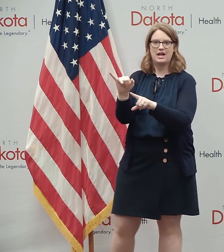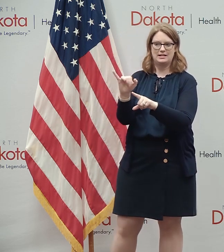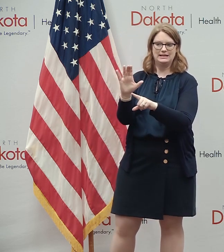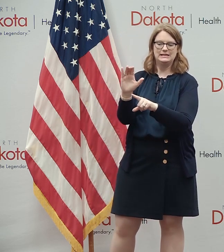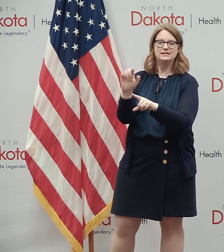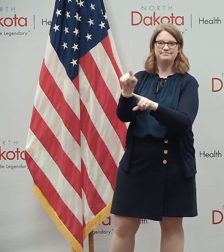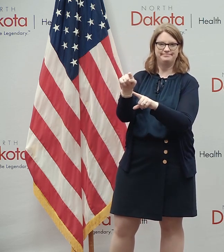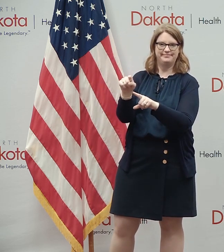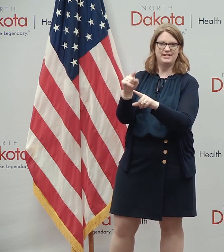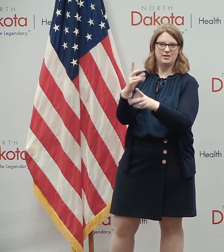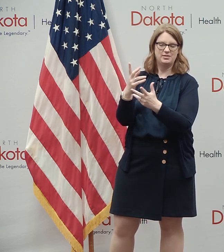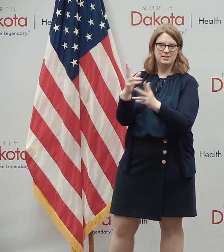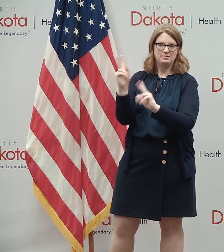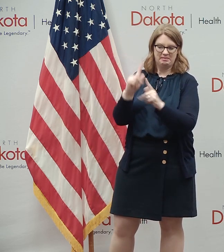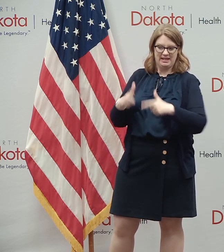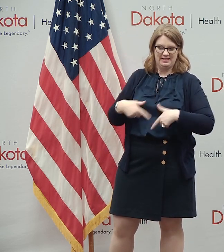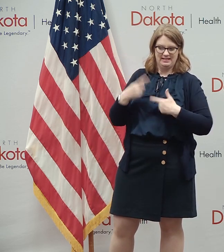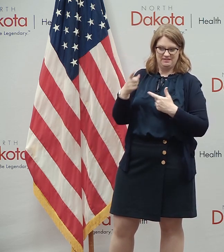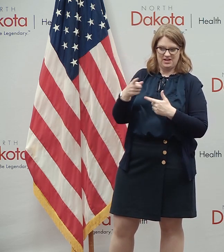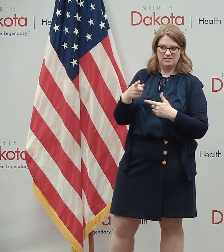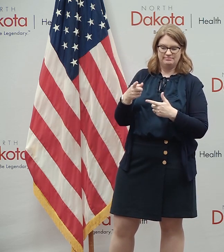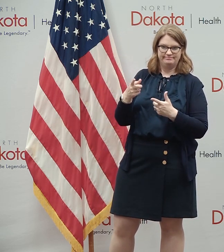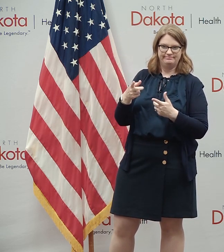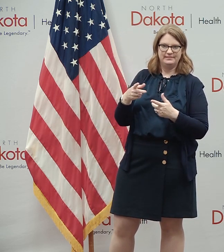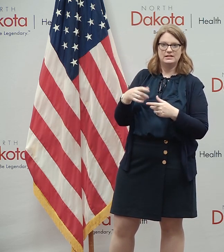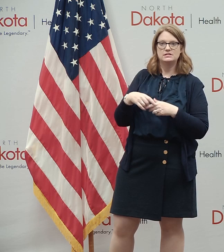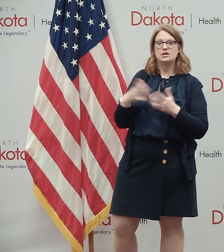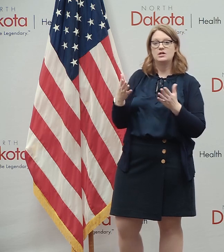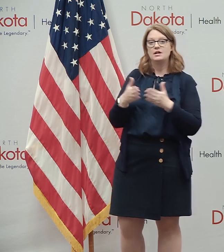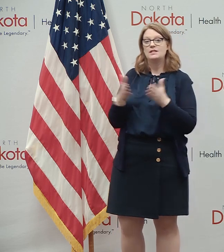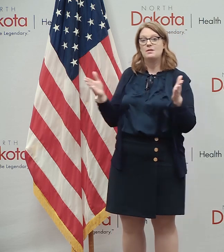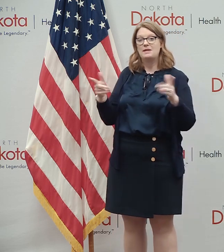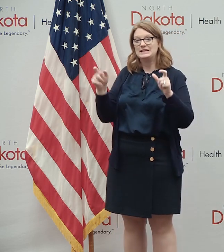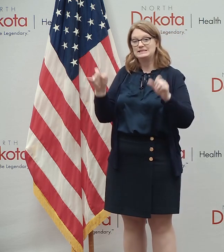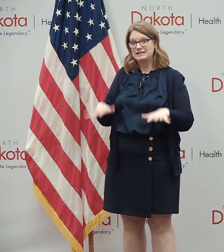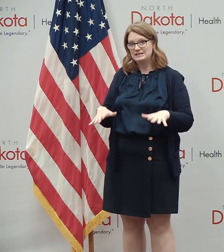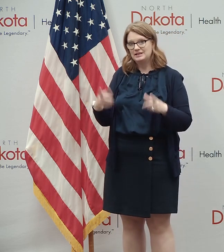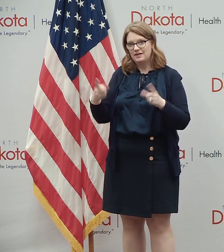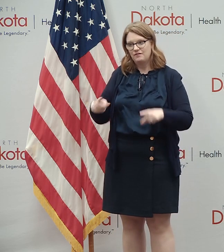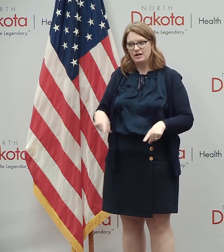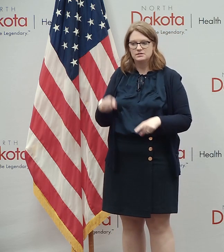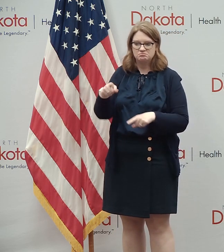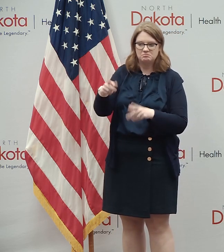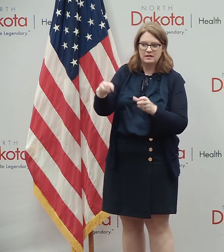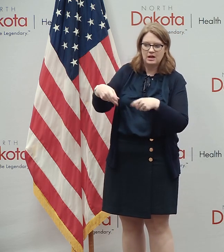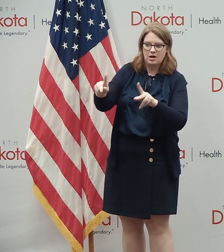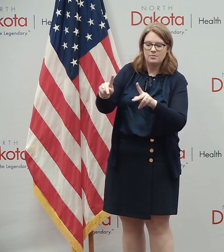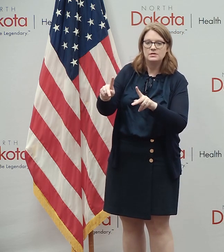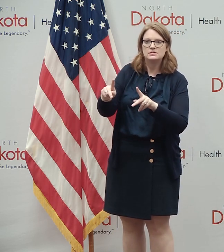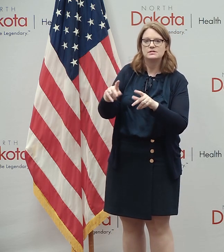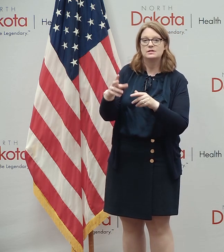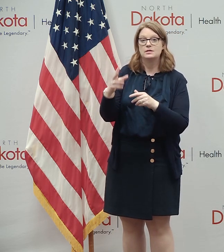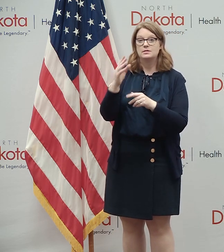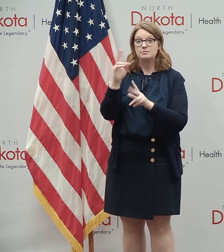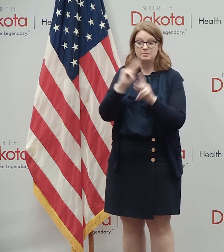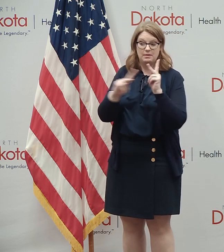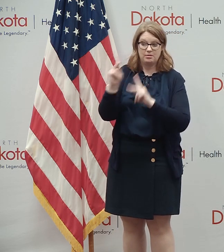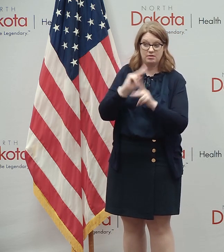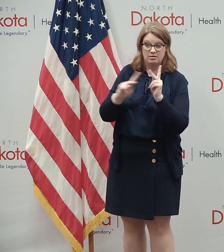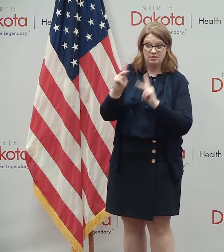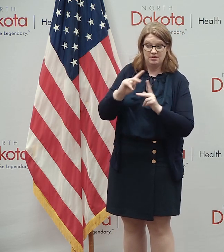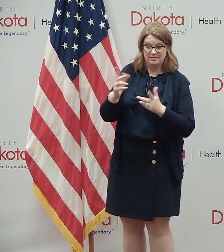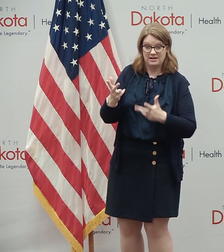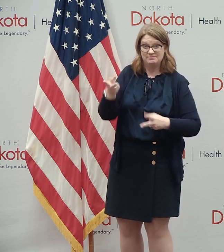infected with COVID. The mass testing events that we did in April gave Valley Senior Living the opportunity to transfer residents into a separate